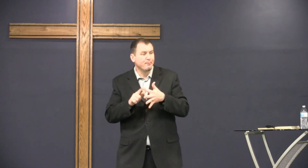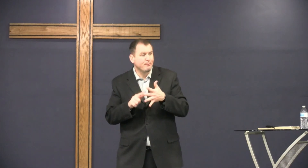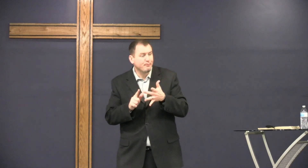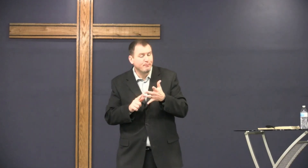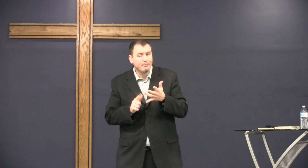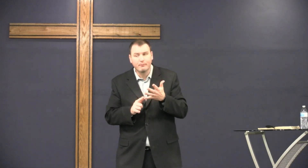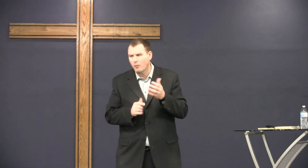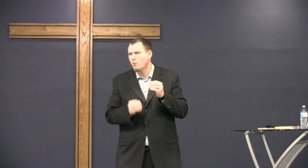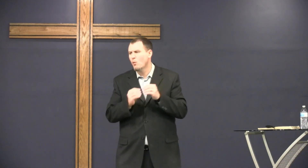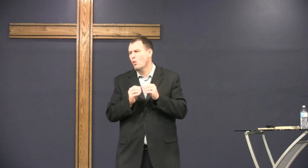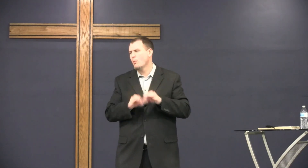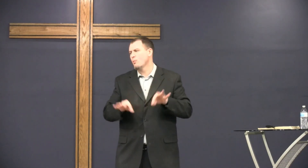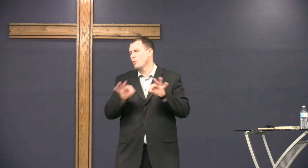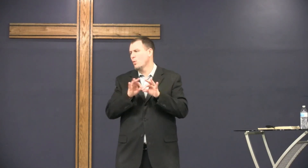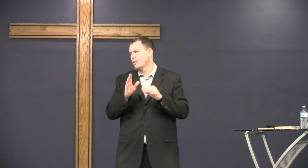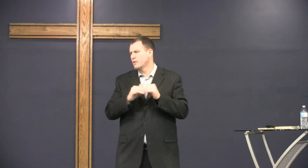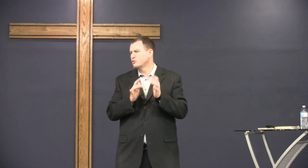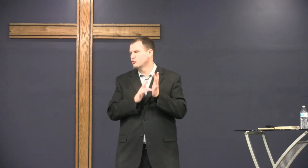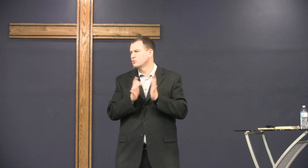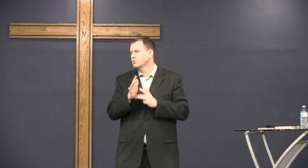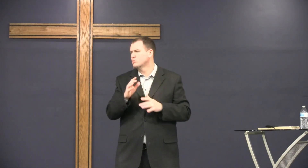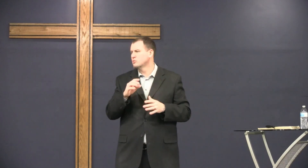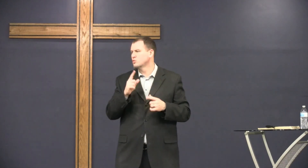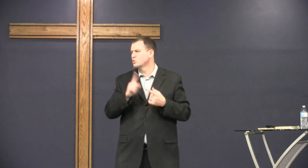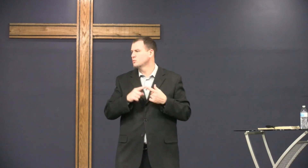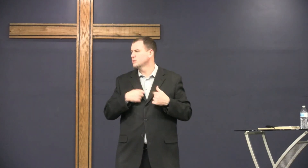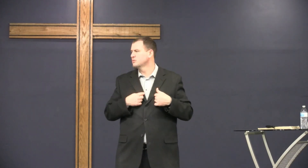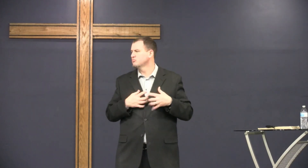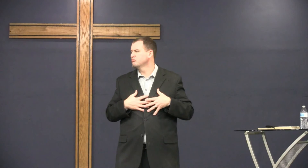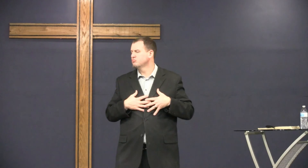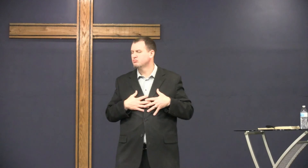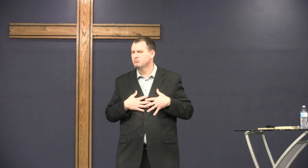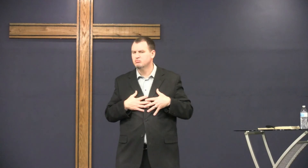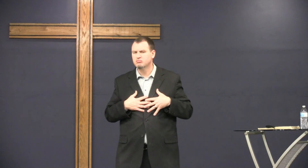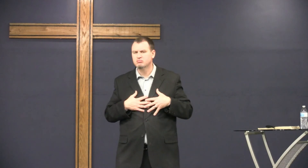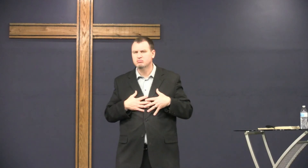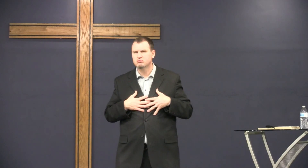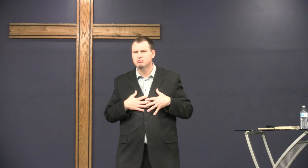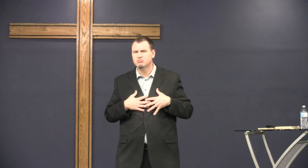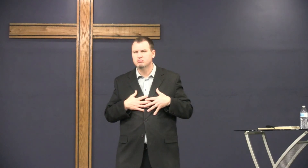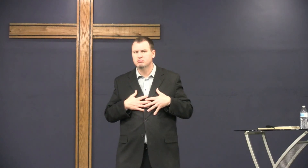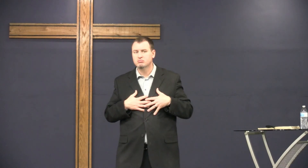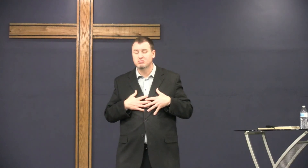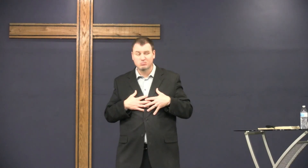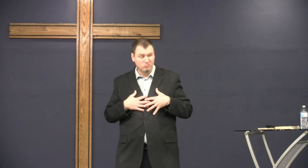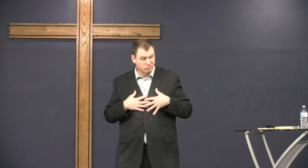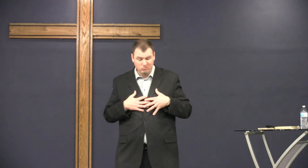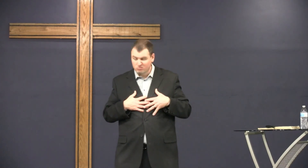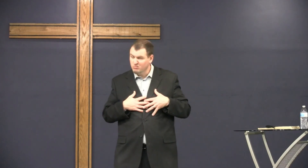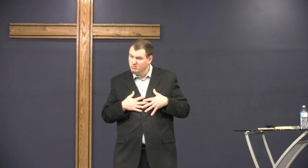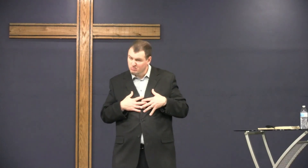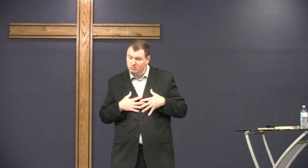work and these always are more important to me.